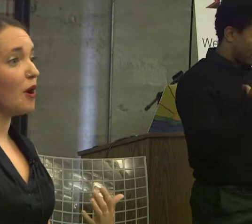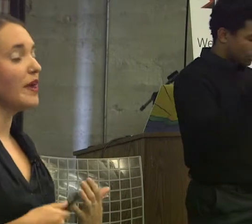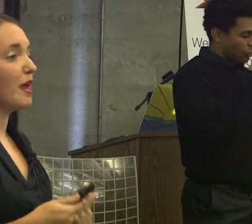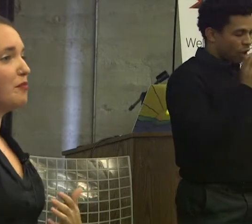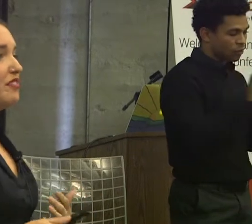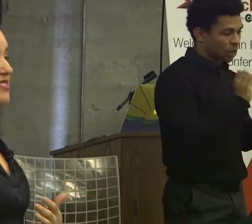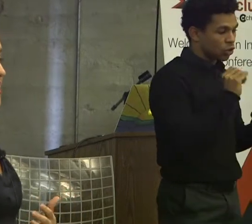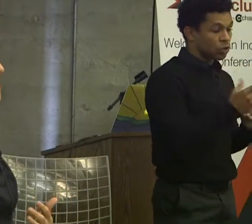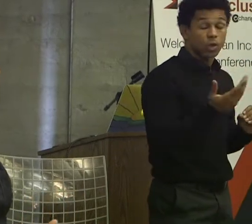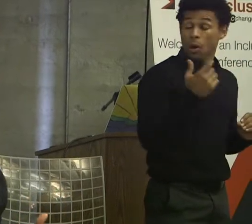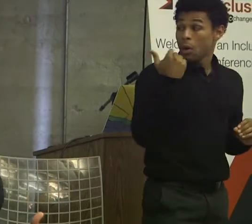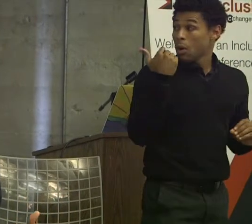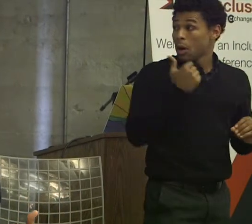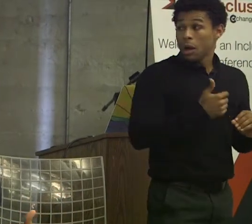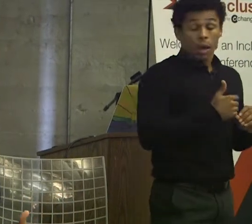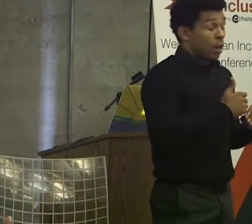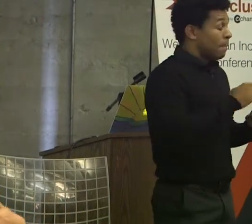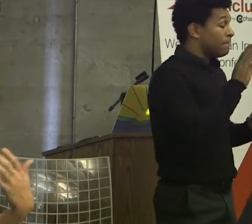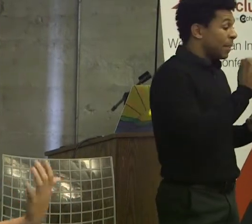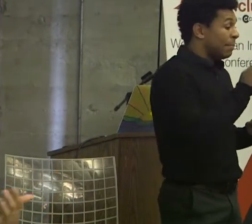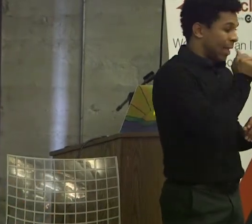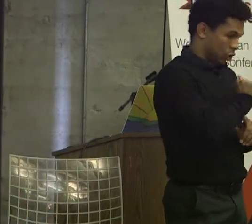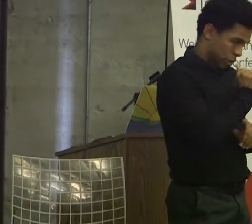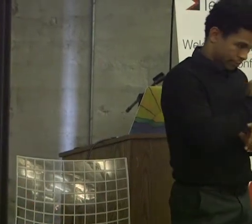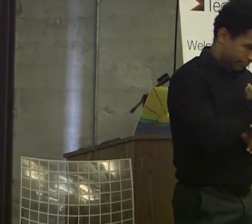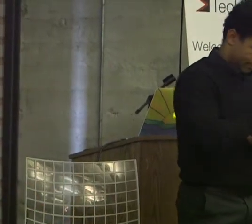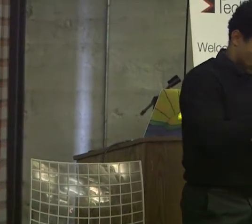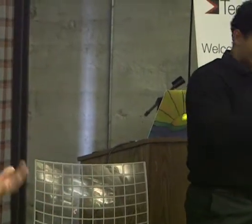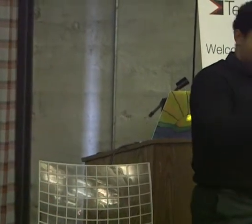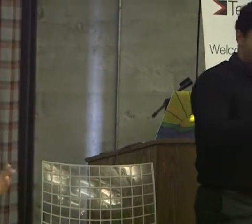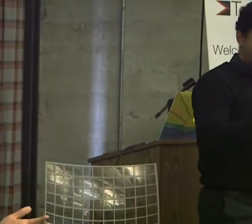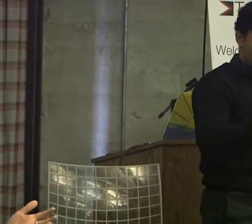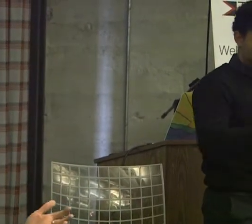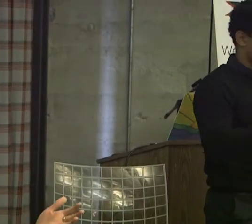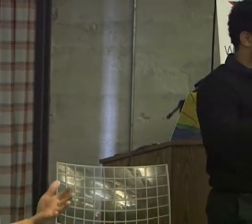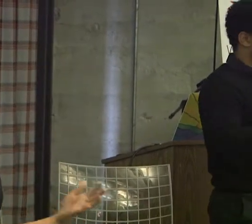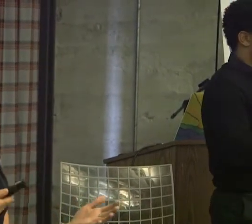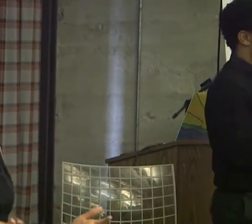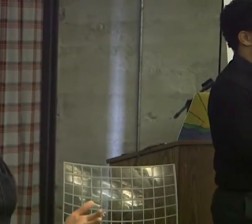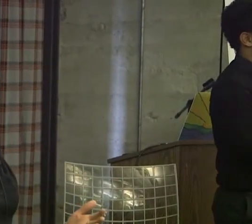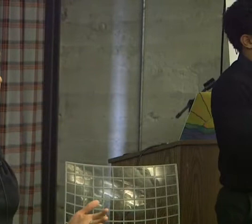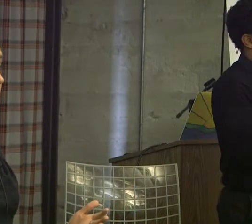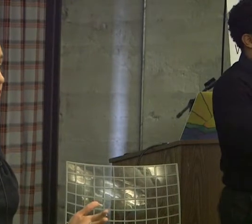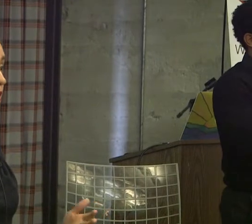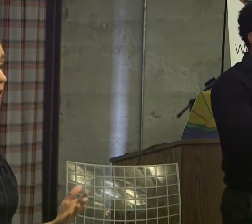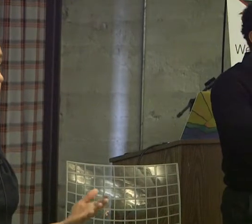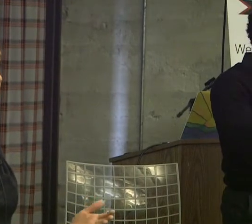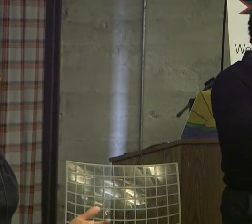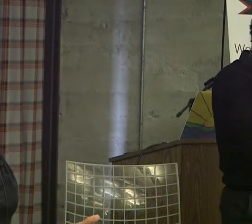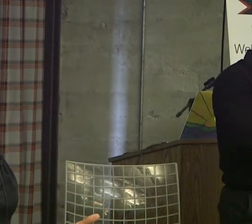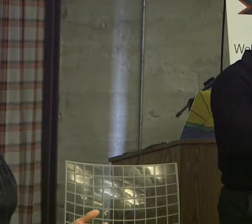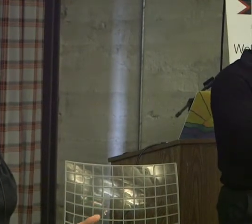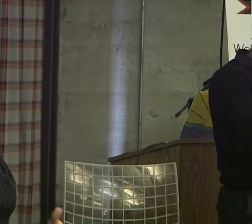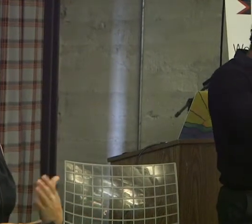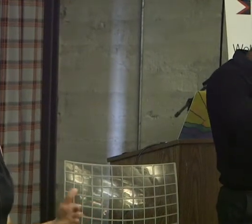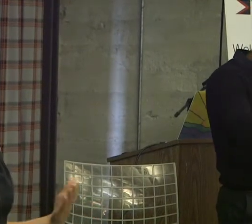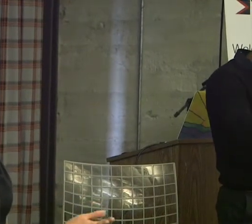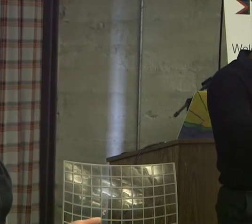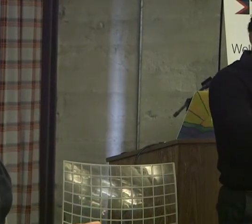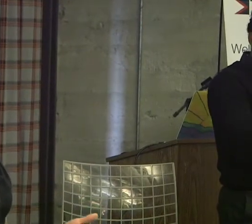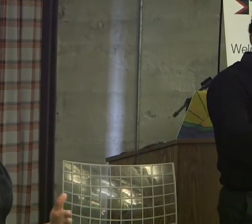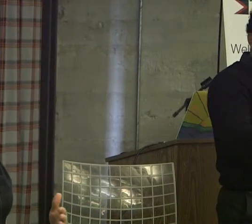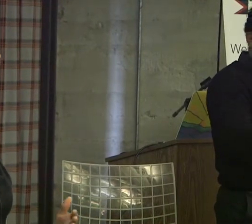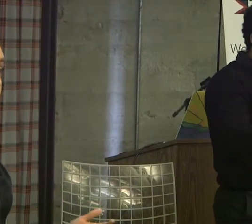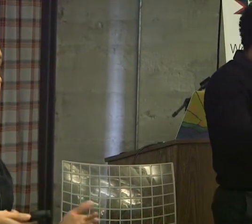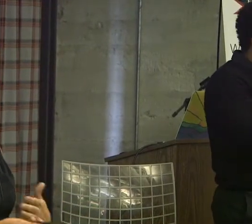patient. Growing empathy takes time. But letting people be accountable and giving them spaces where they can be empathetic is really important, and telling